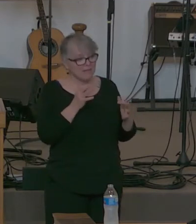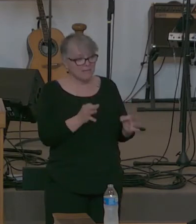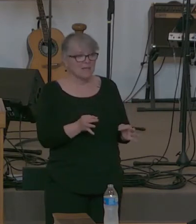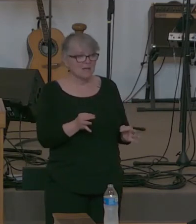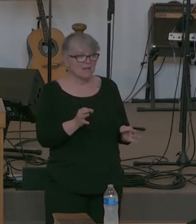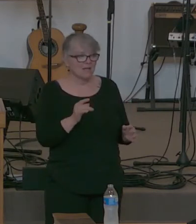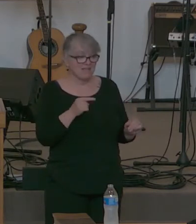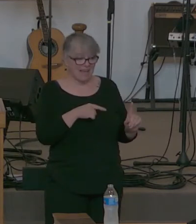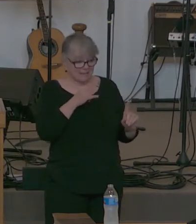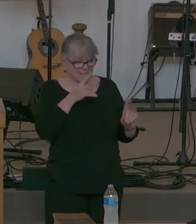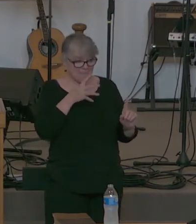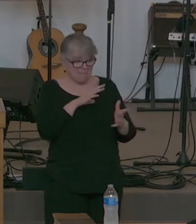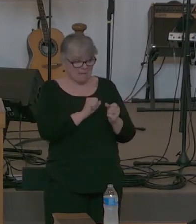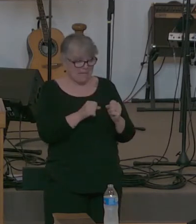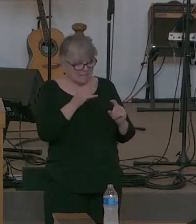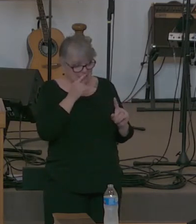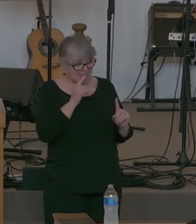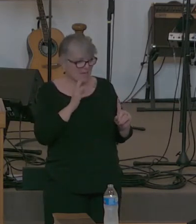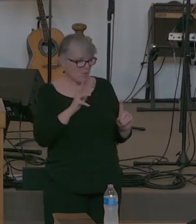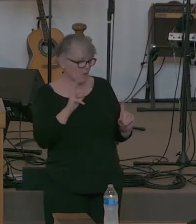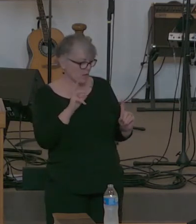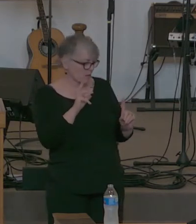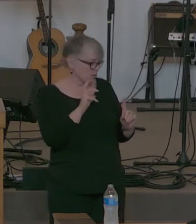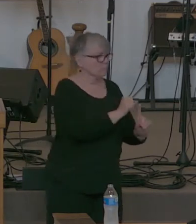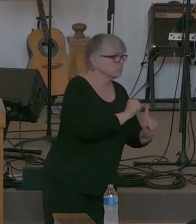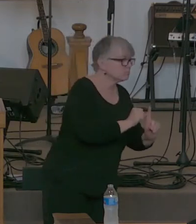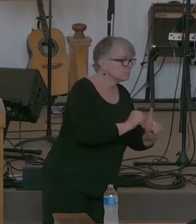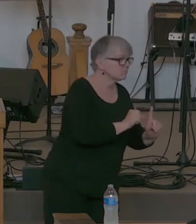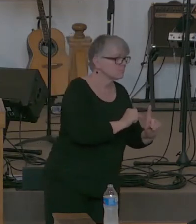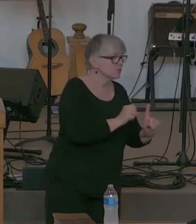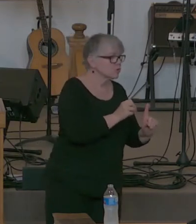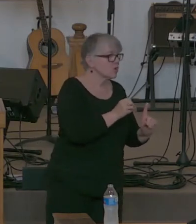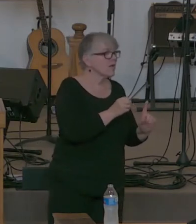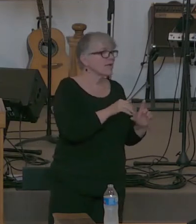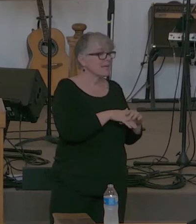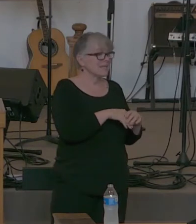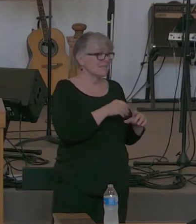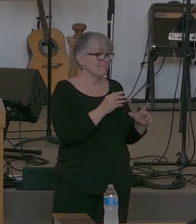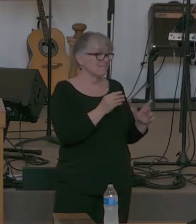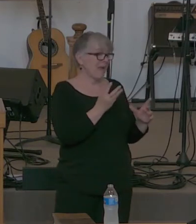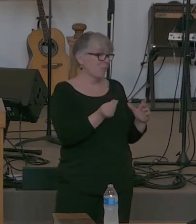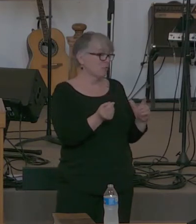kid and shove him down an outhouse toilet.